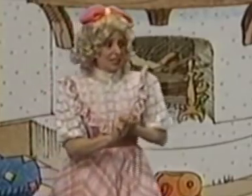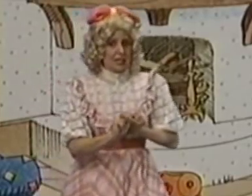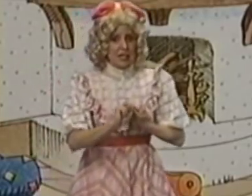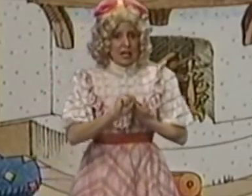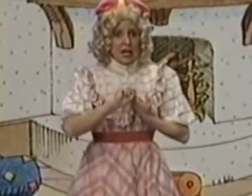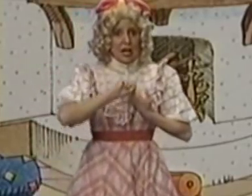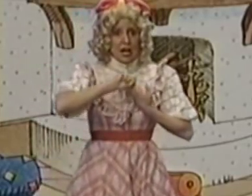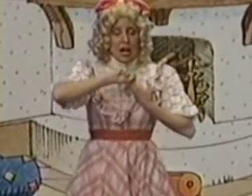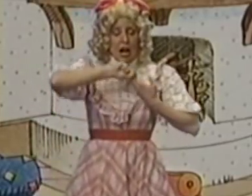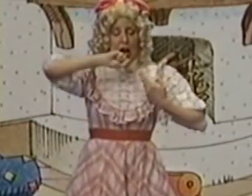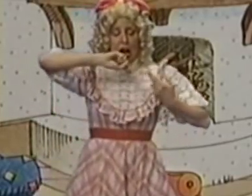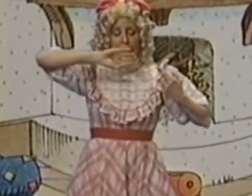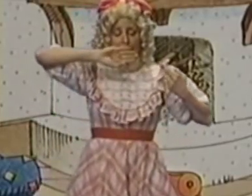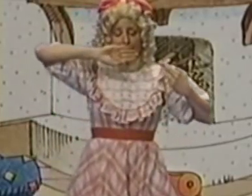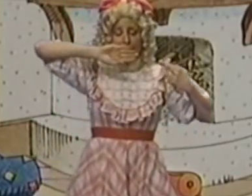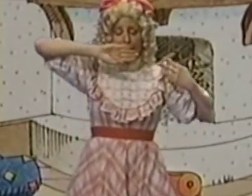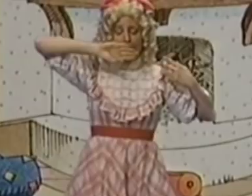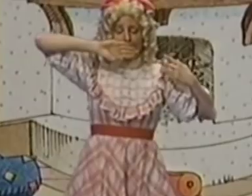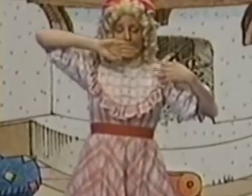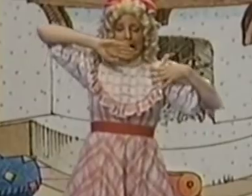But Goldilocks was very tired.